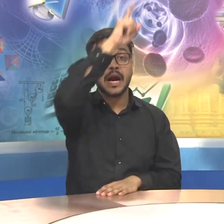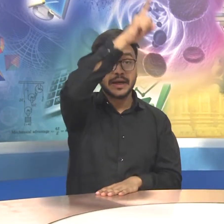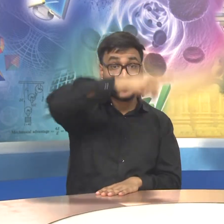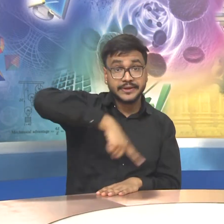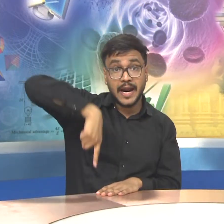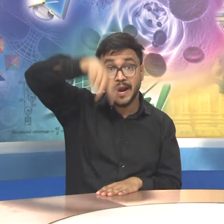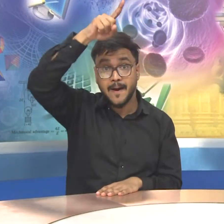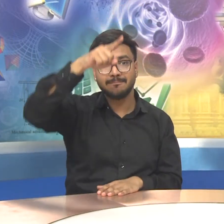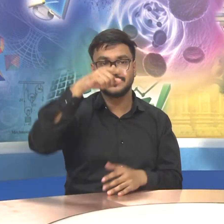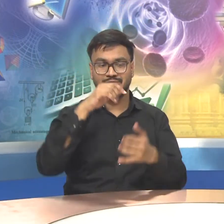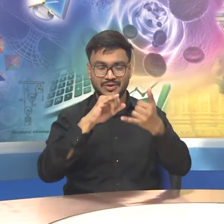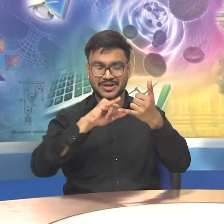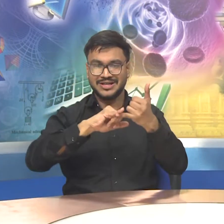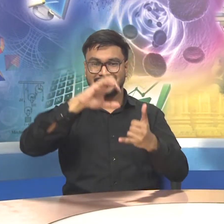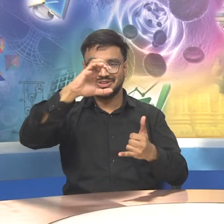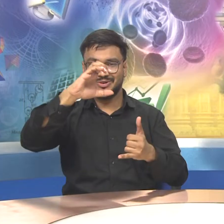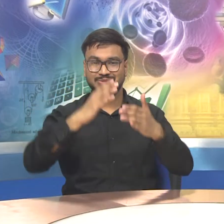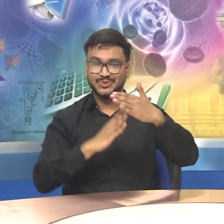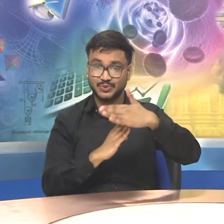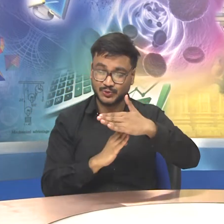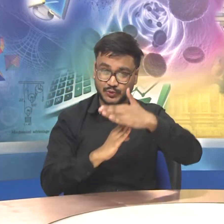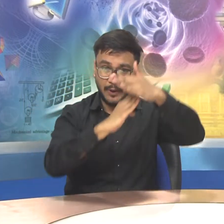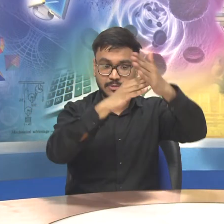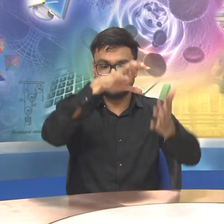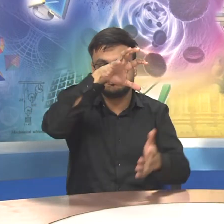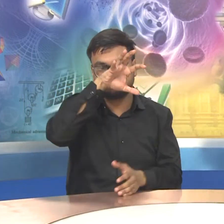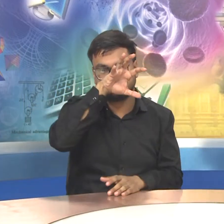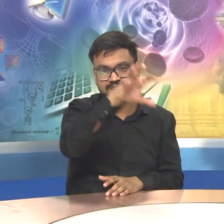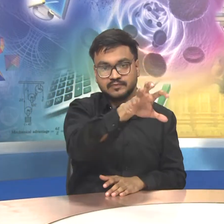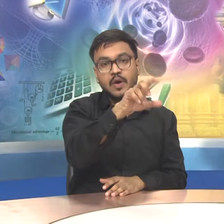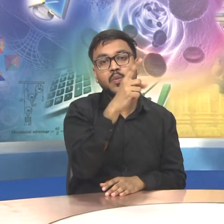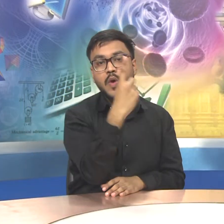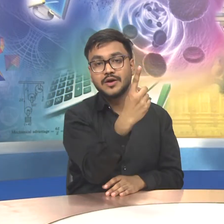Supreme Court is the highest judicial authority of India.